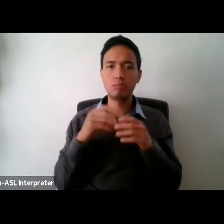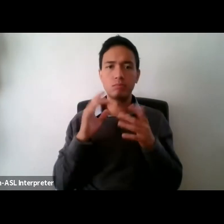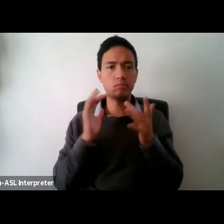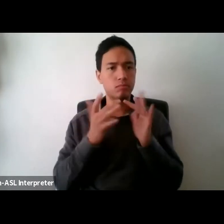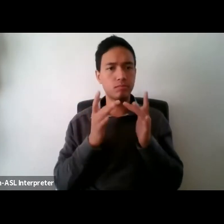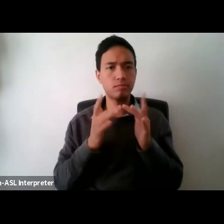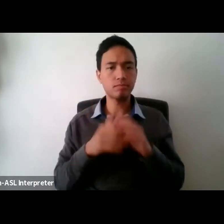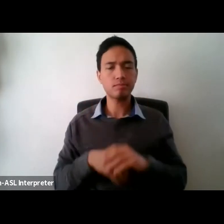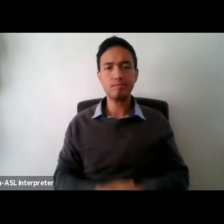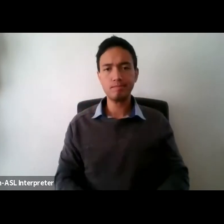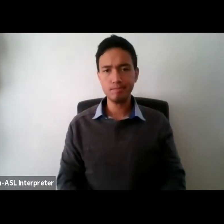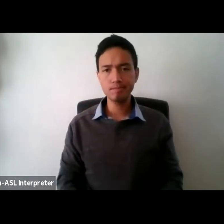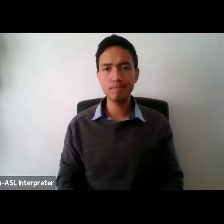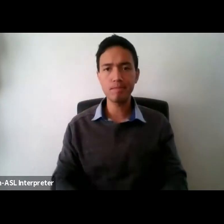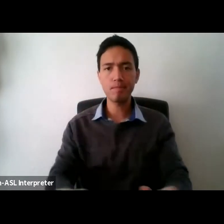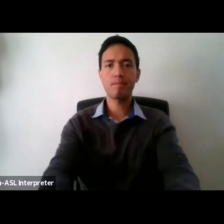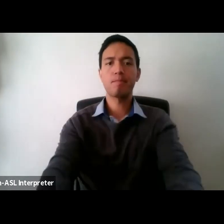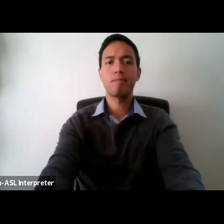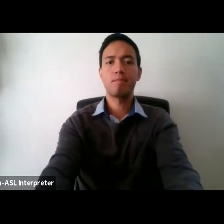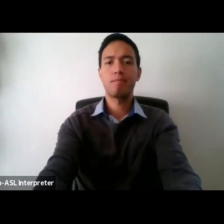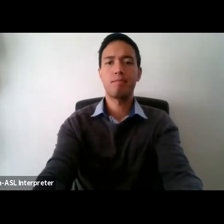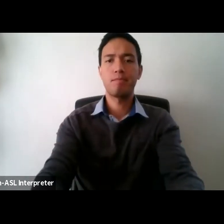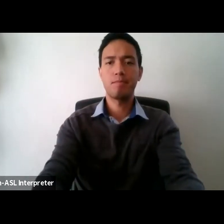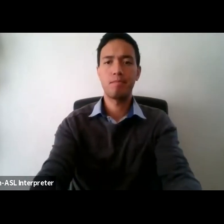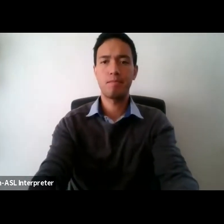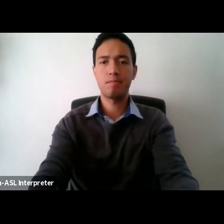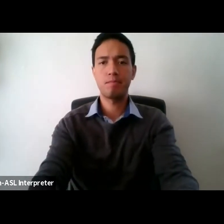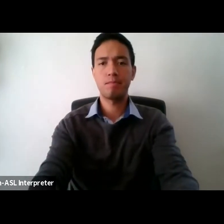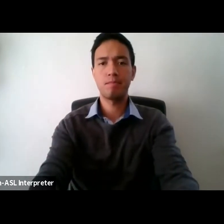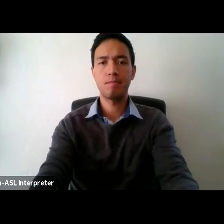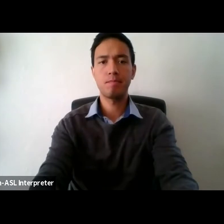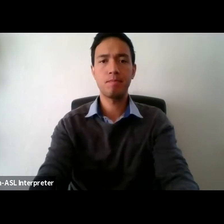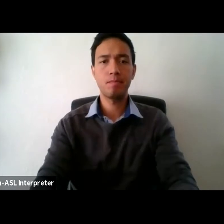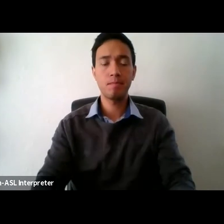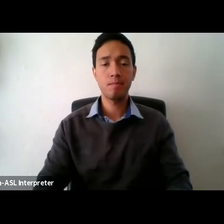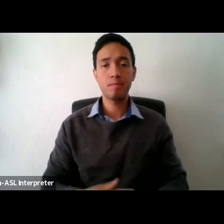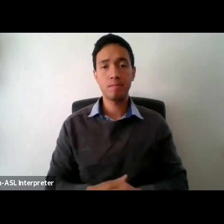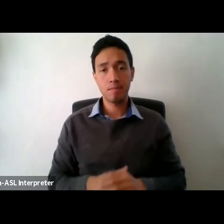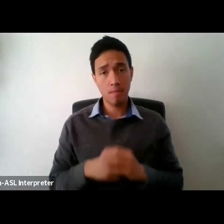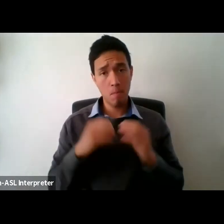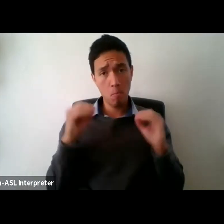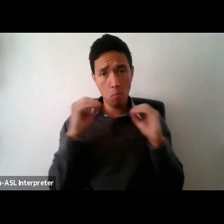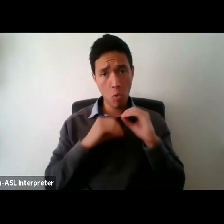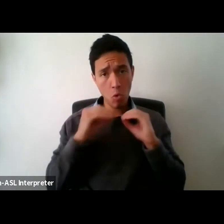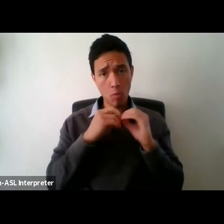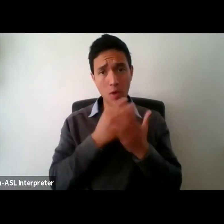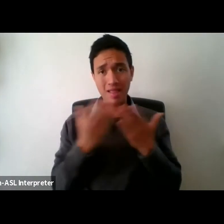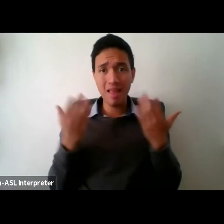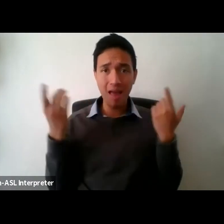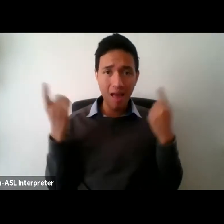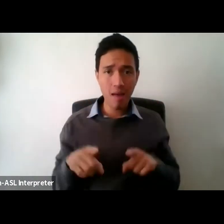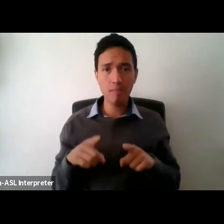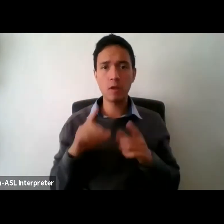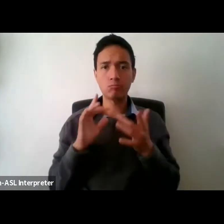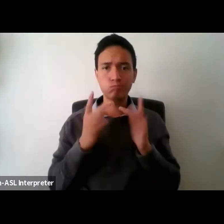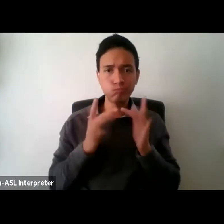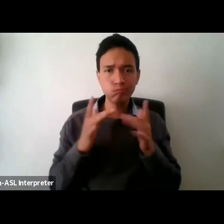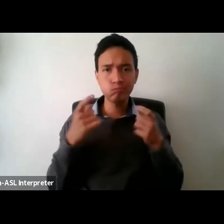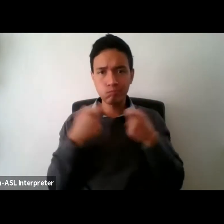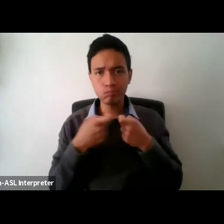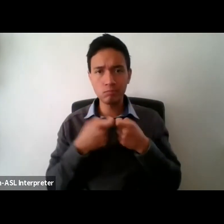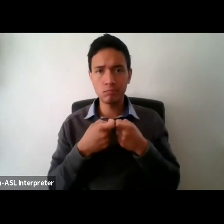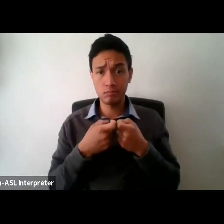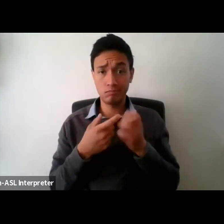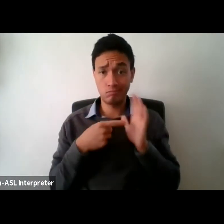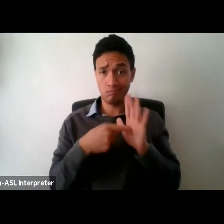been transferred online and are taking place virtually, just like this meeting.